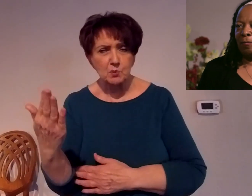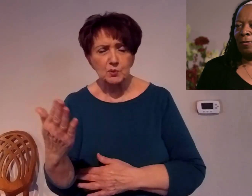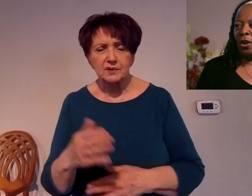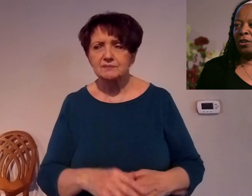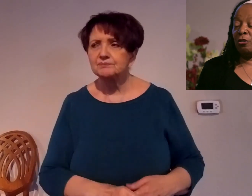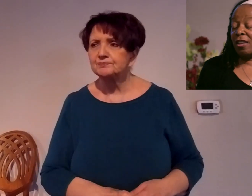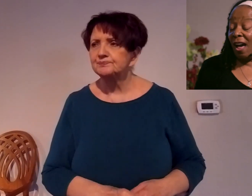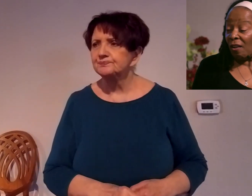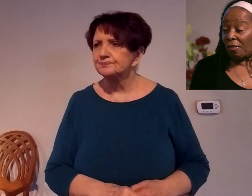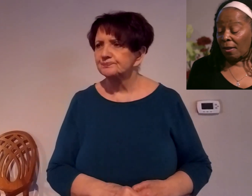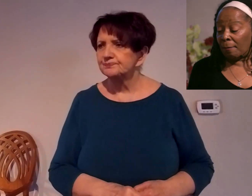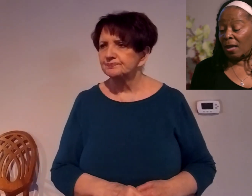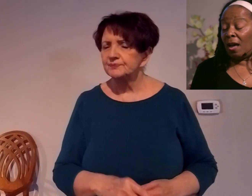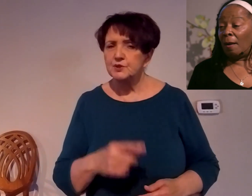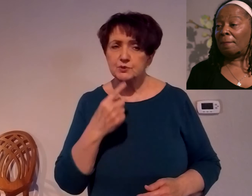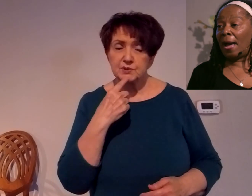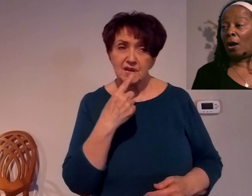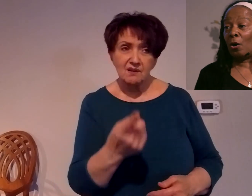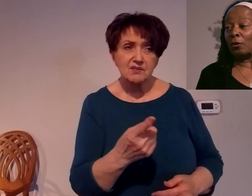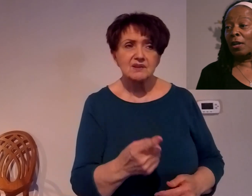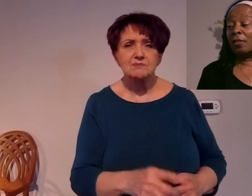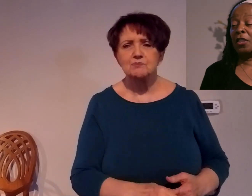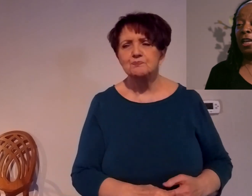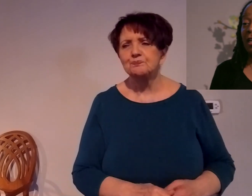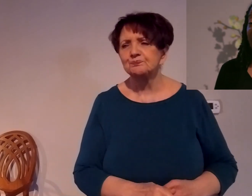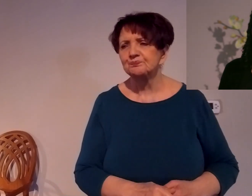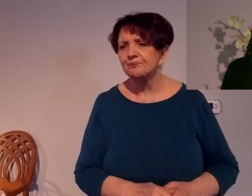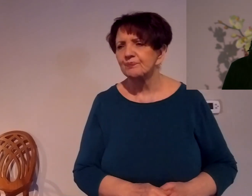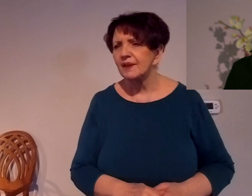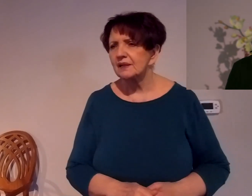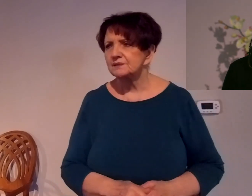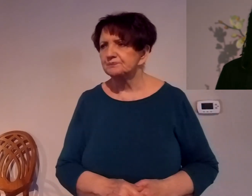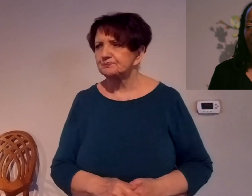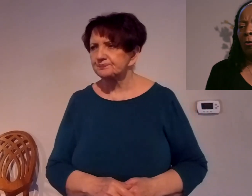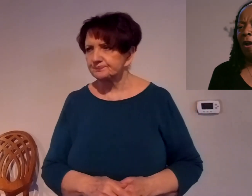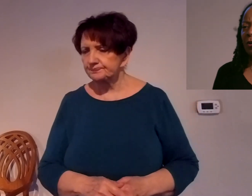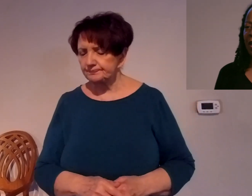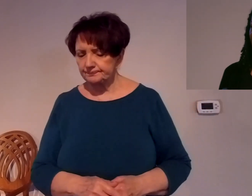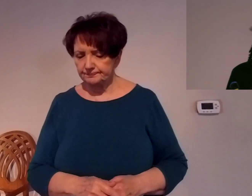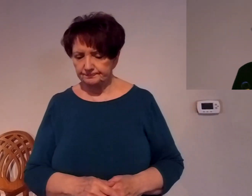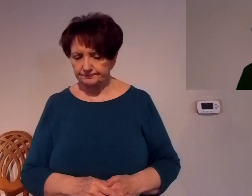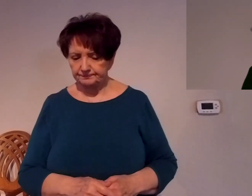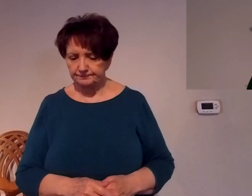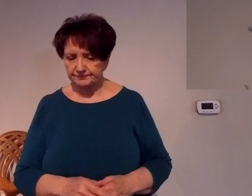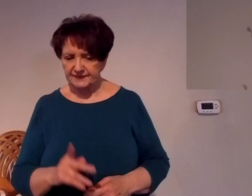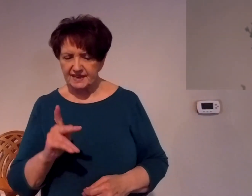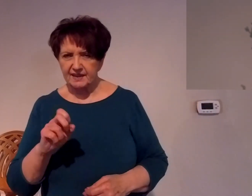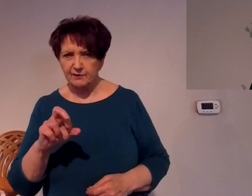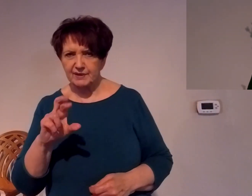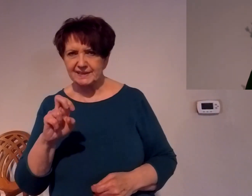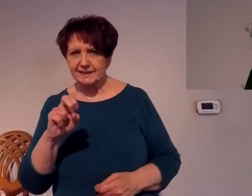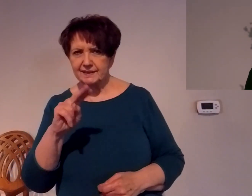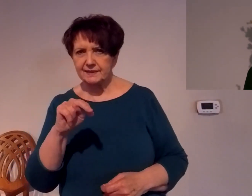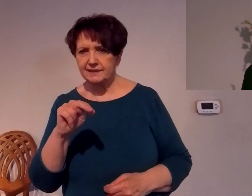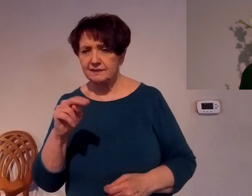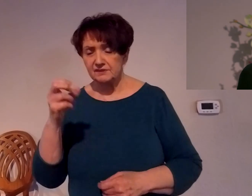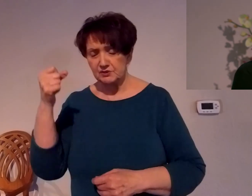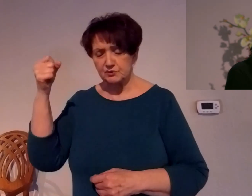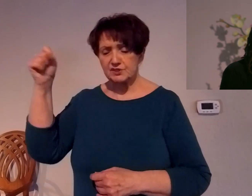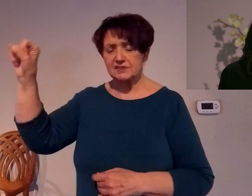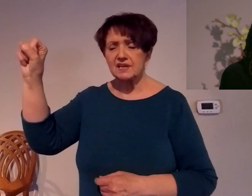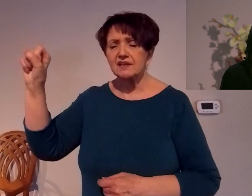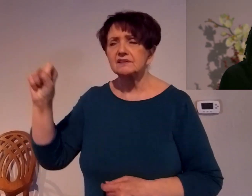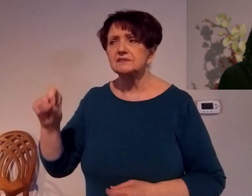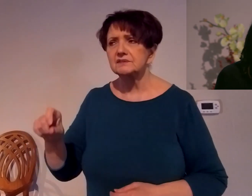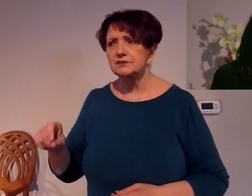morning. Or you tell them about the stance that Reverend Karen took and how